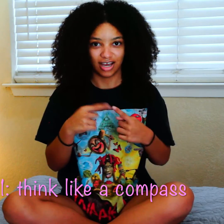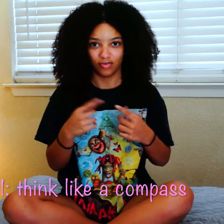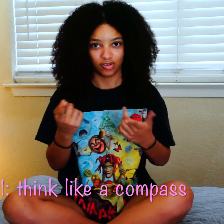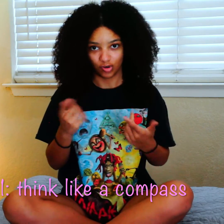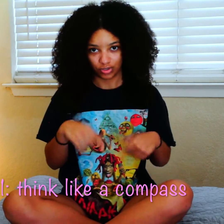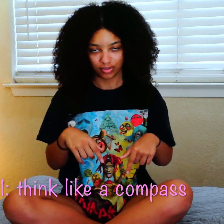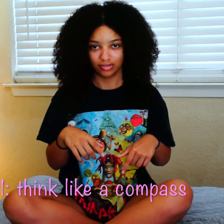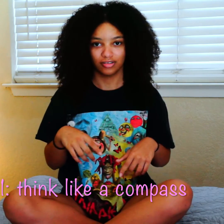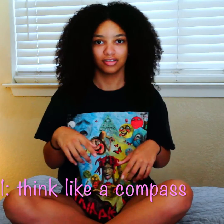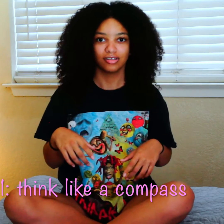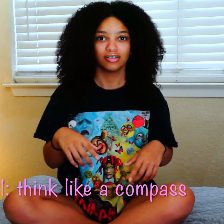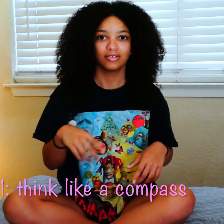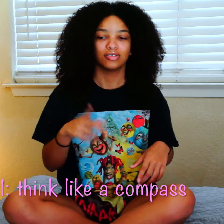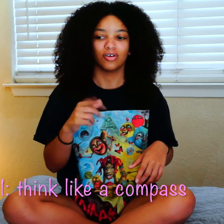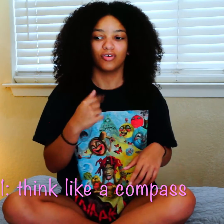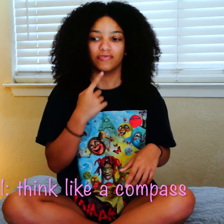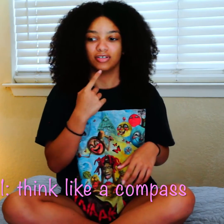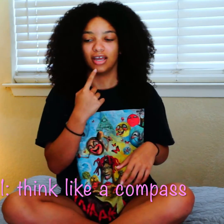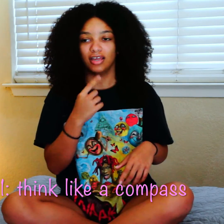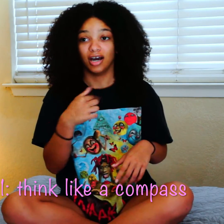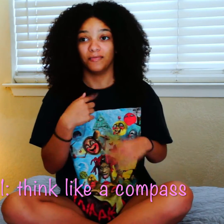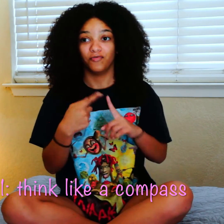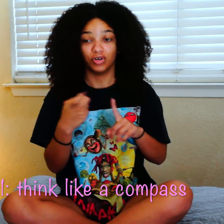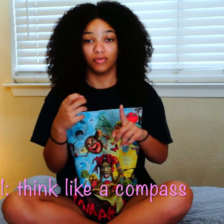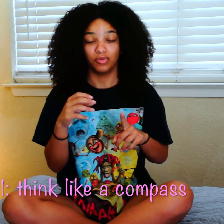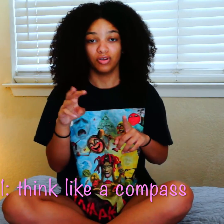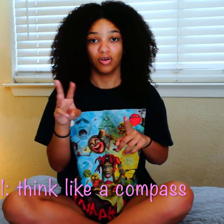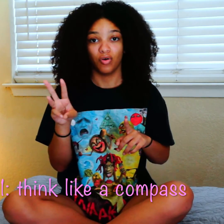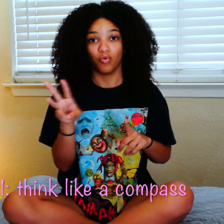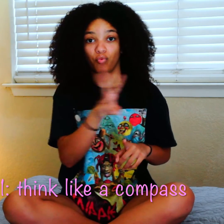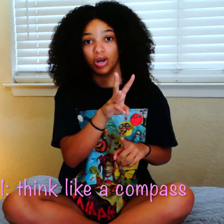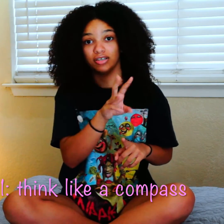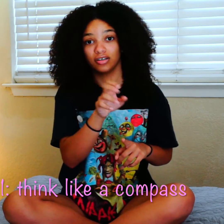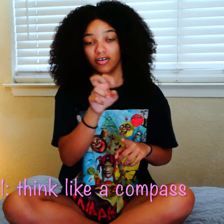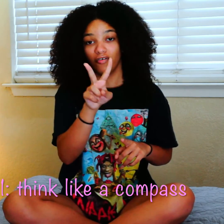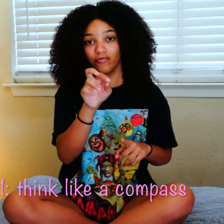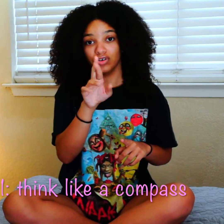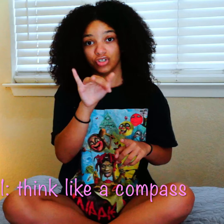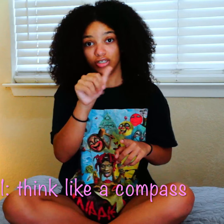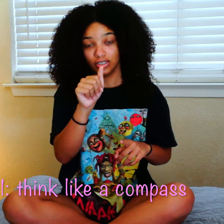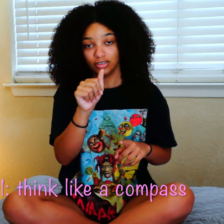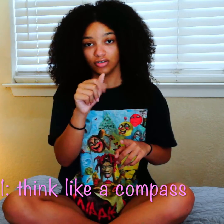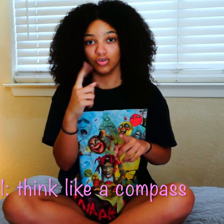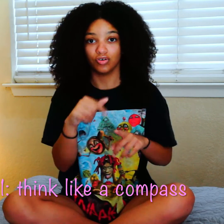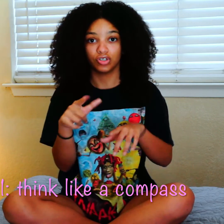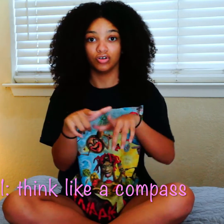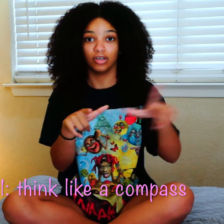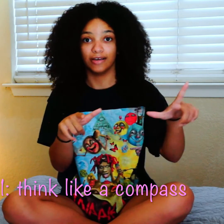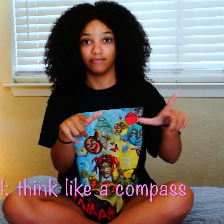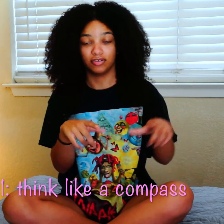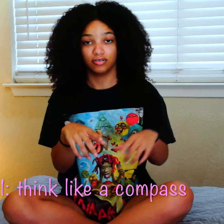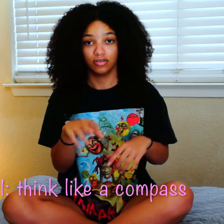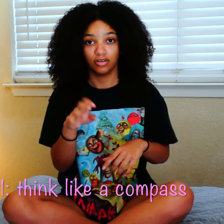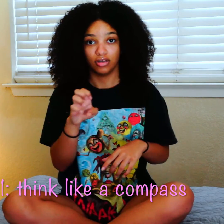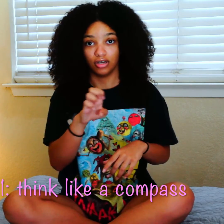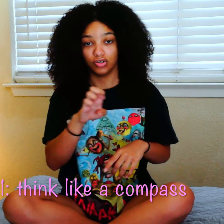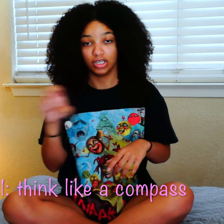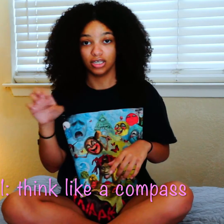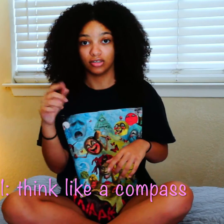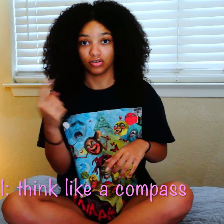it goes. So if you're saying I'm from West Virginia, you go to your left. And your east is always